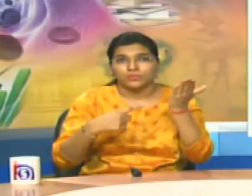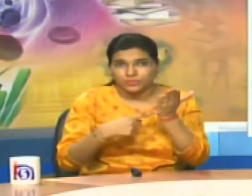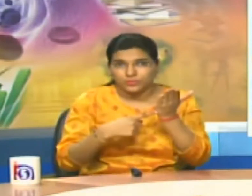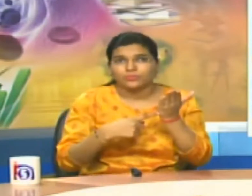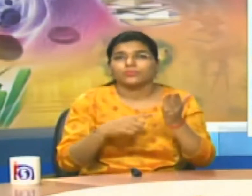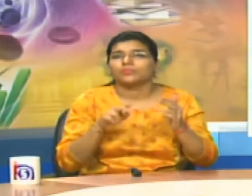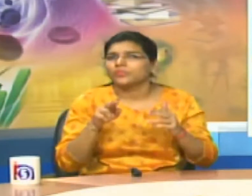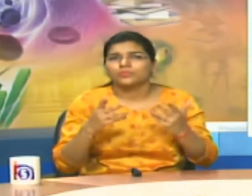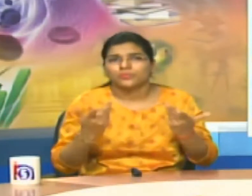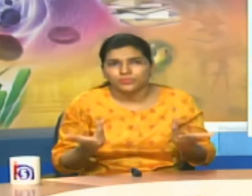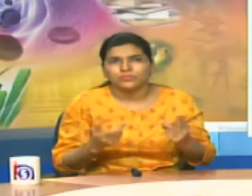insert.